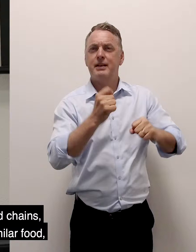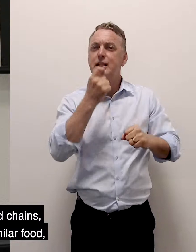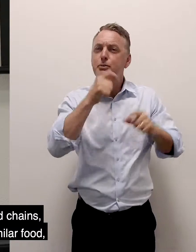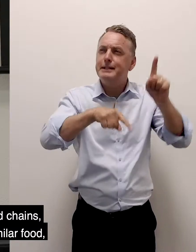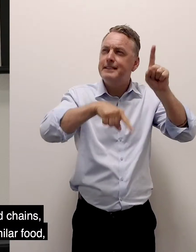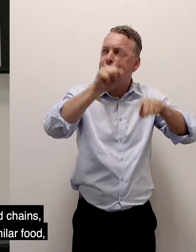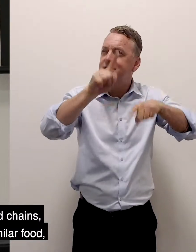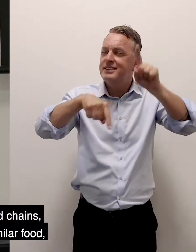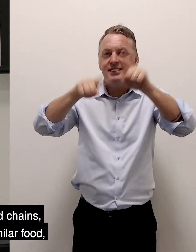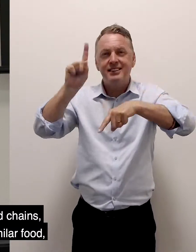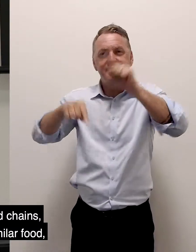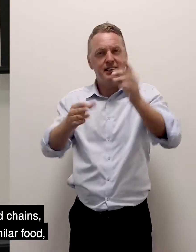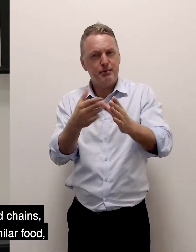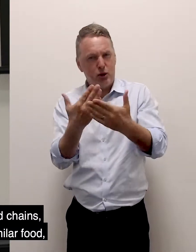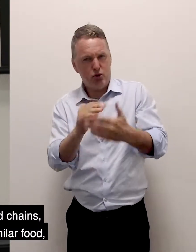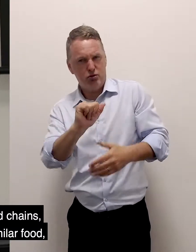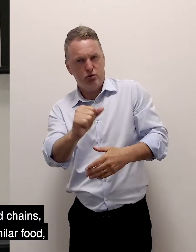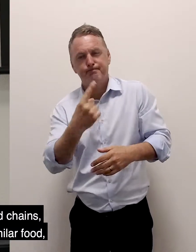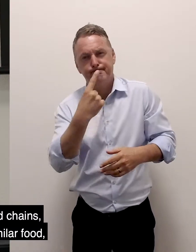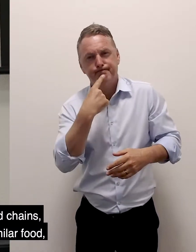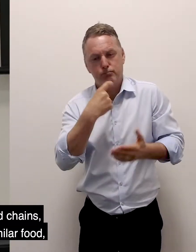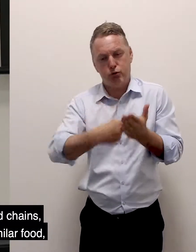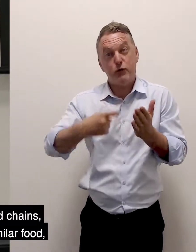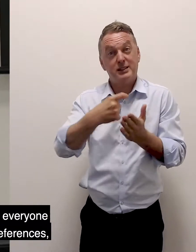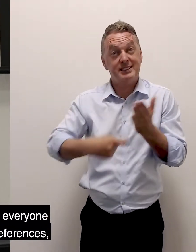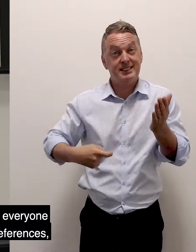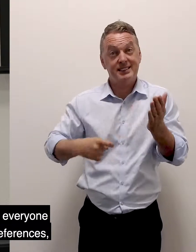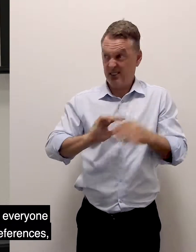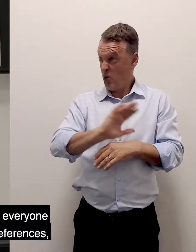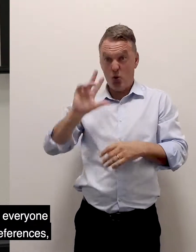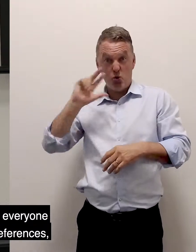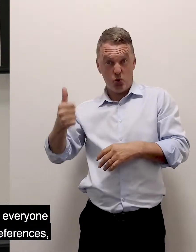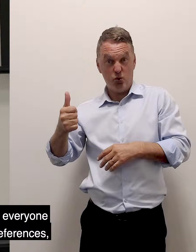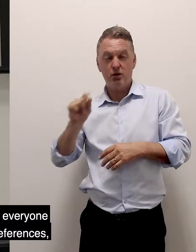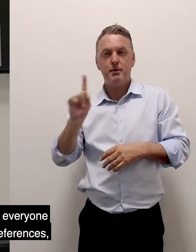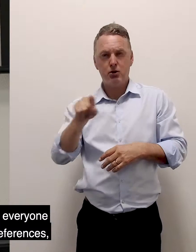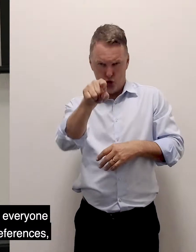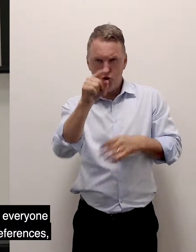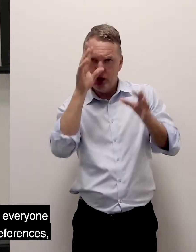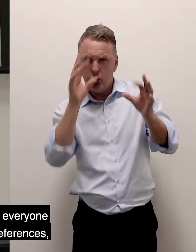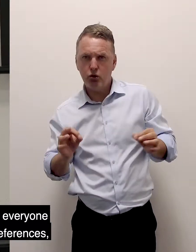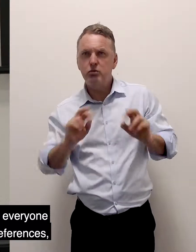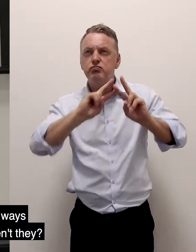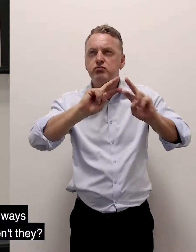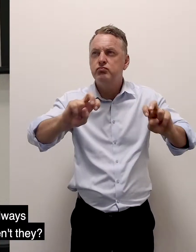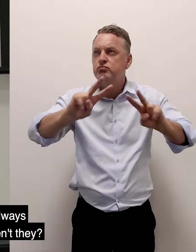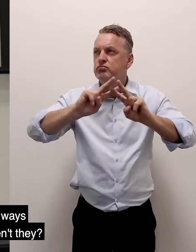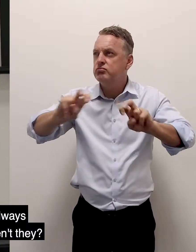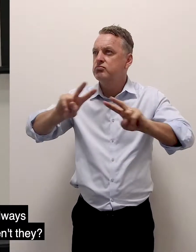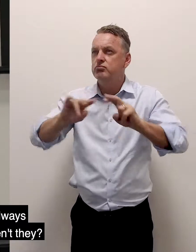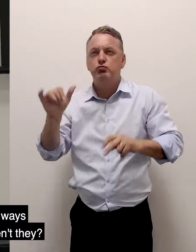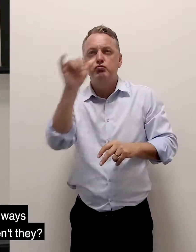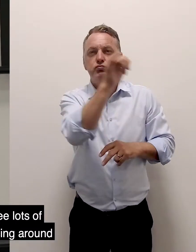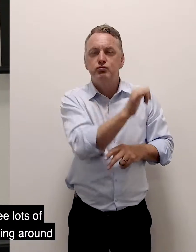food chains, they provide similar food, slightly different. Everyone has their own preferences. So they're